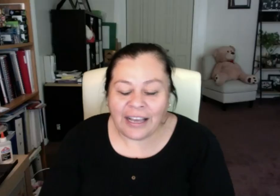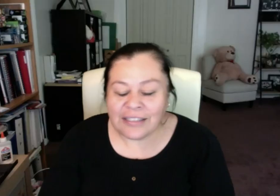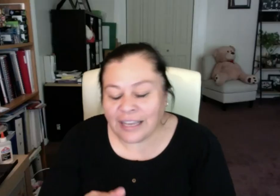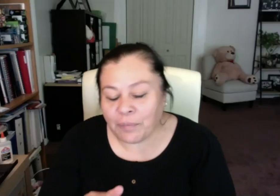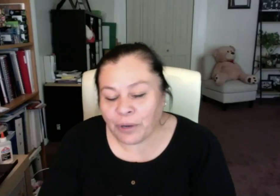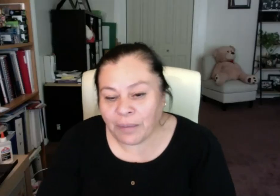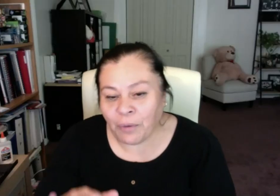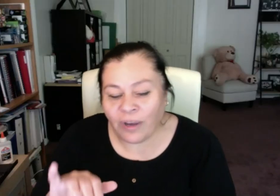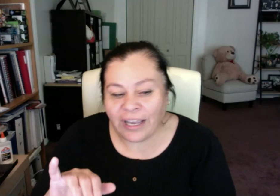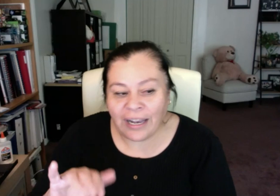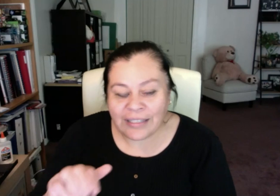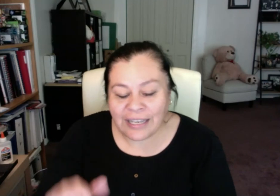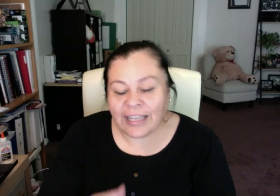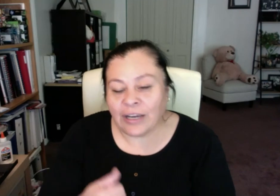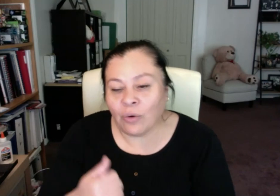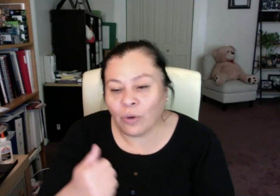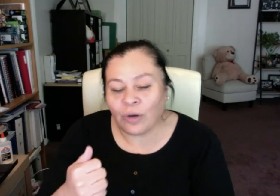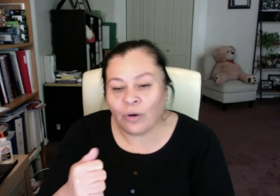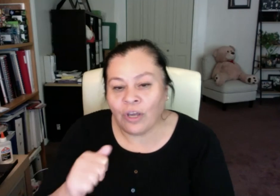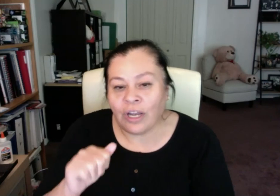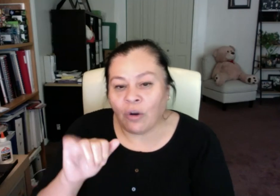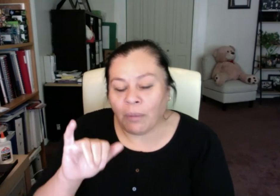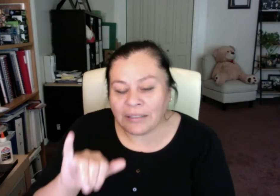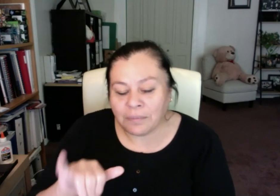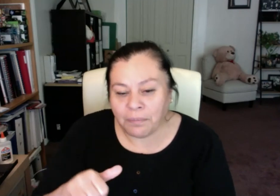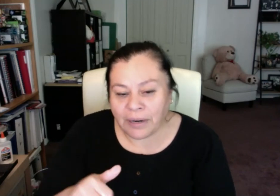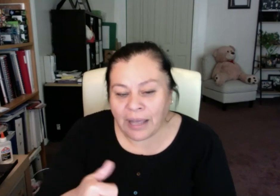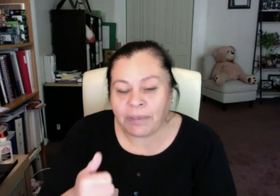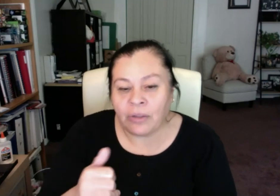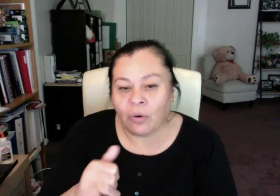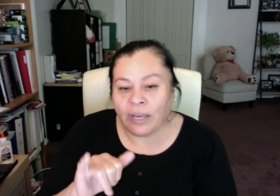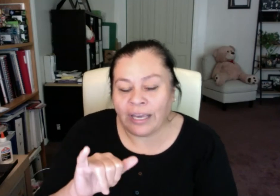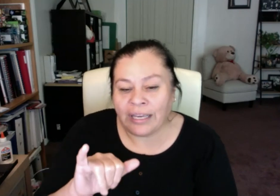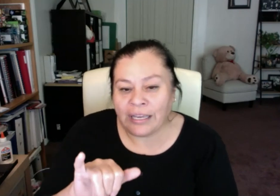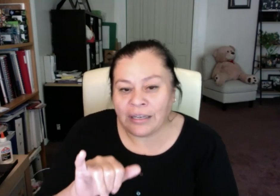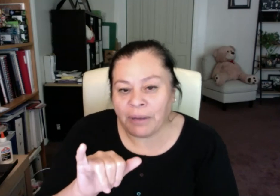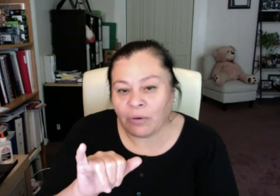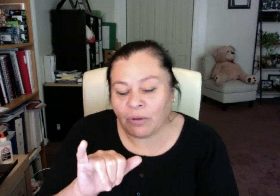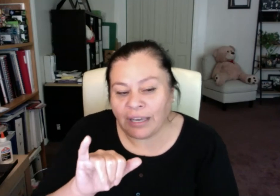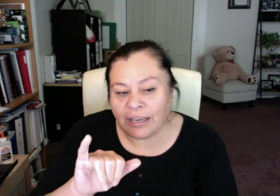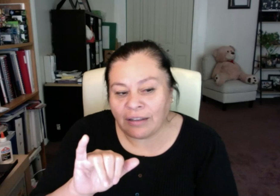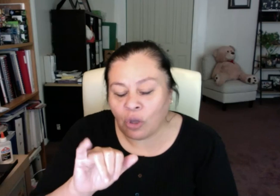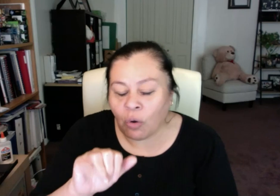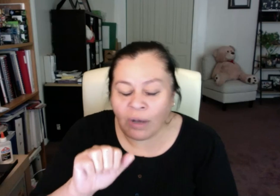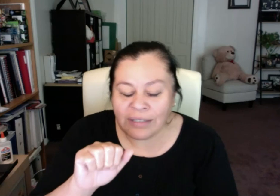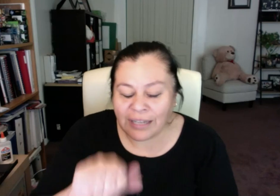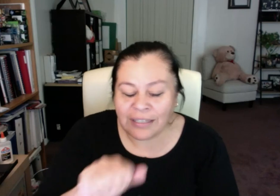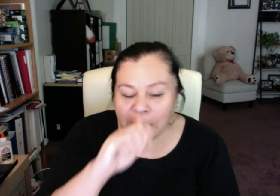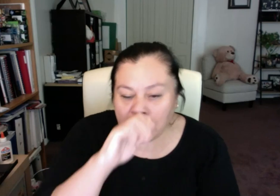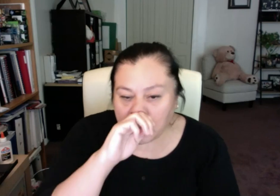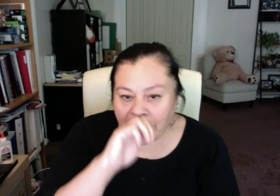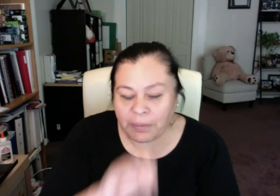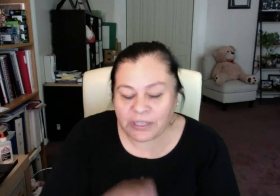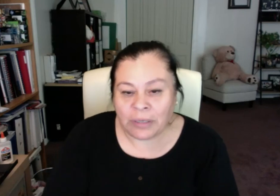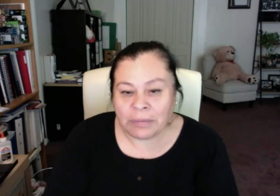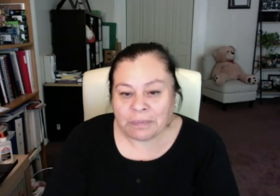y hacer, por ejemplo, la seña de Julio lo más rápido, pero no acercarse